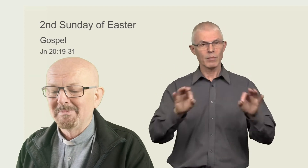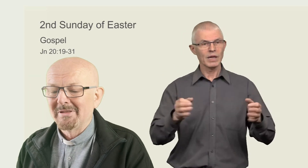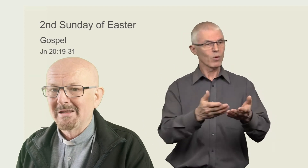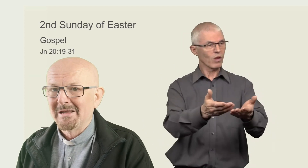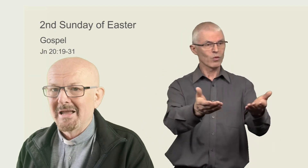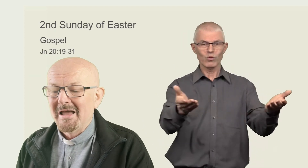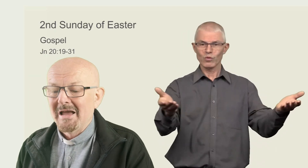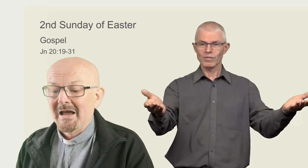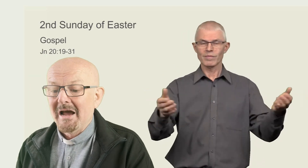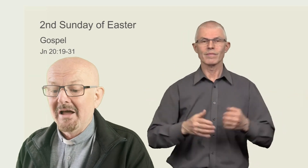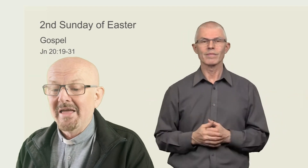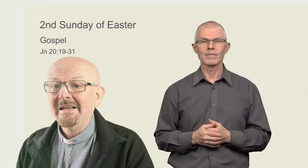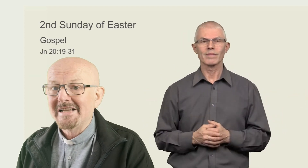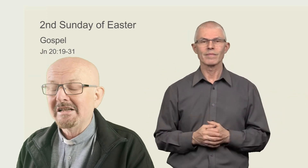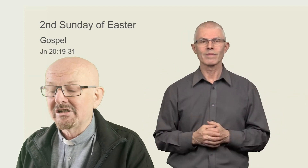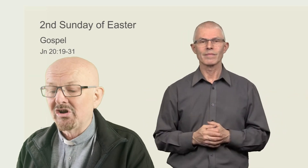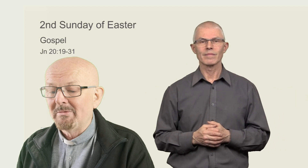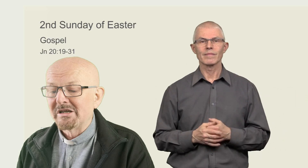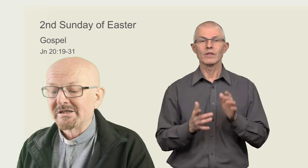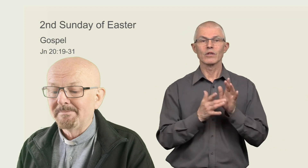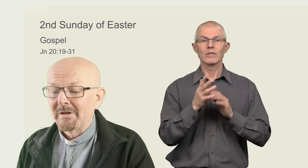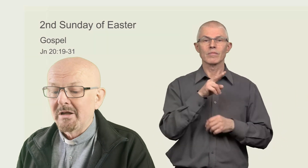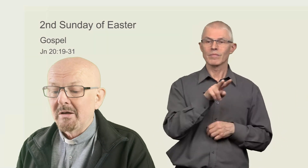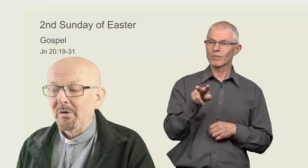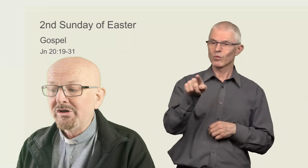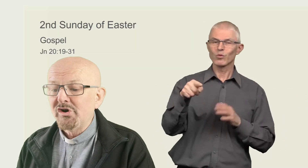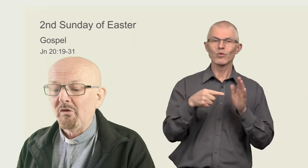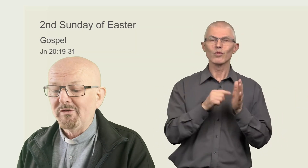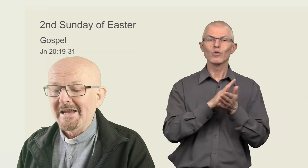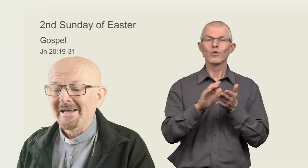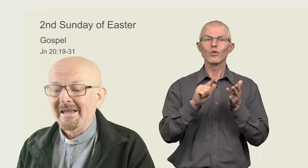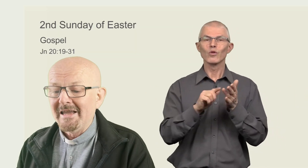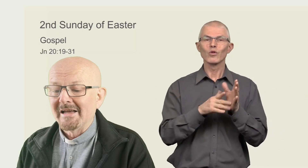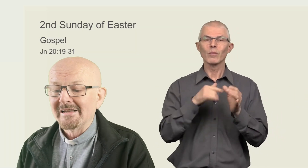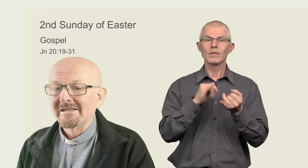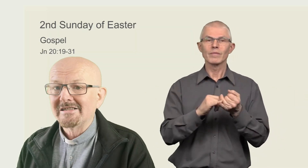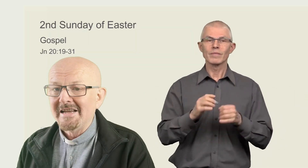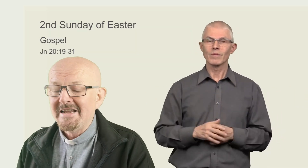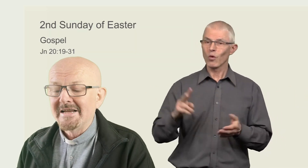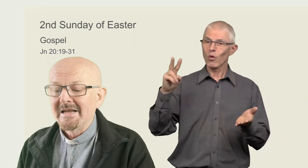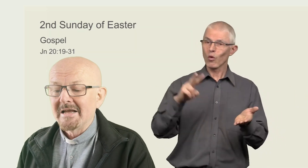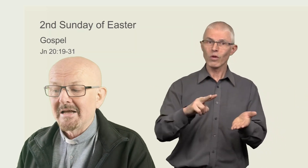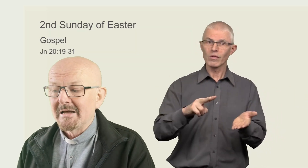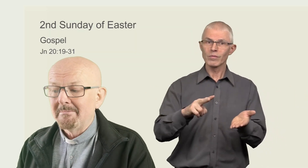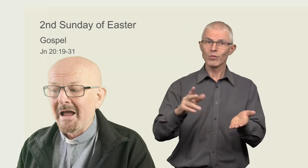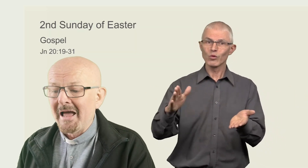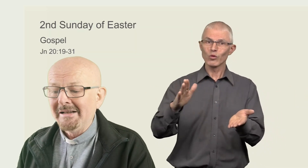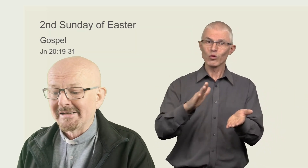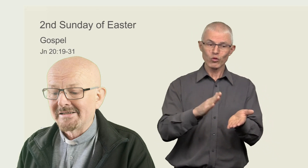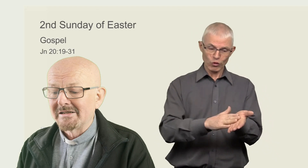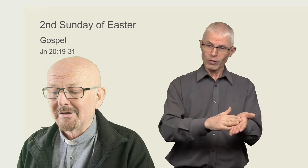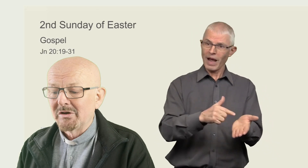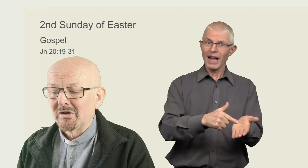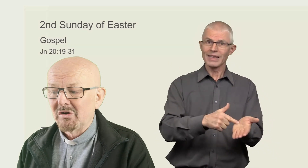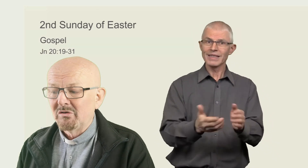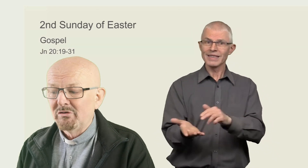you." And then he said to Thomas, "Put your finger here. See my